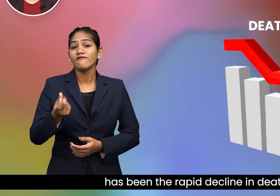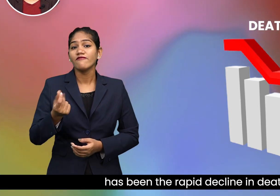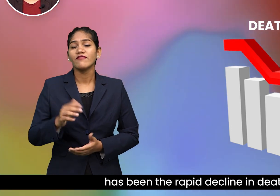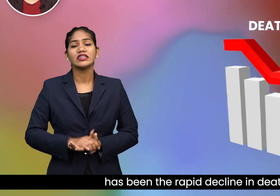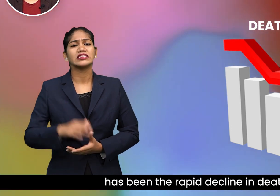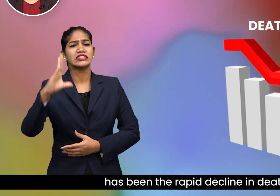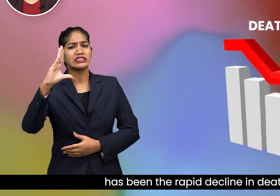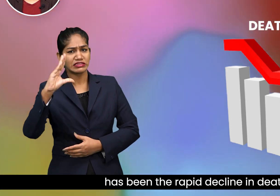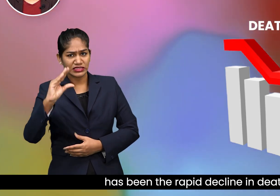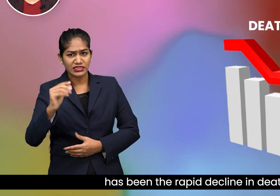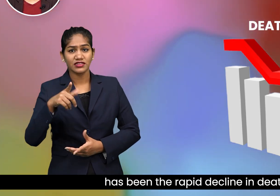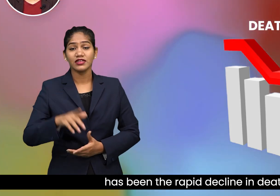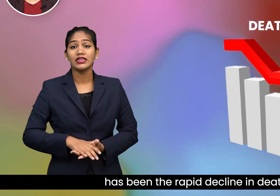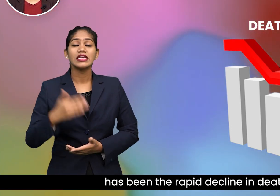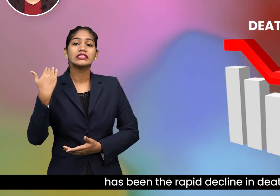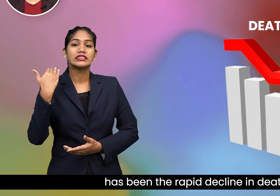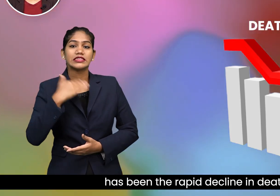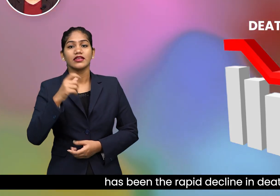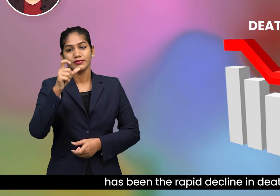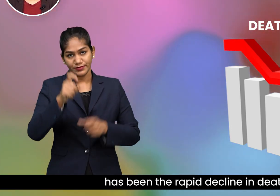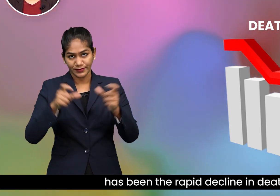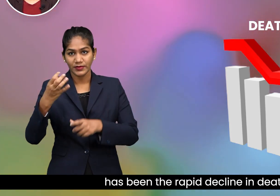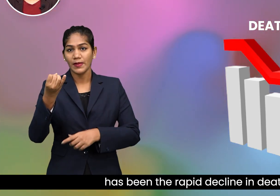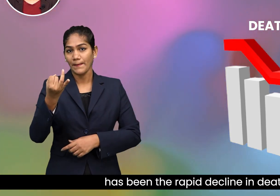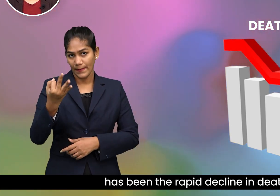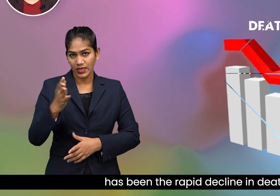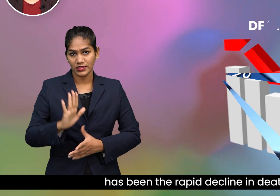rapid decline in the death rates.